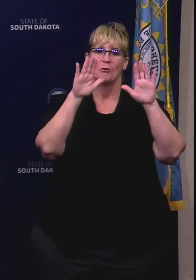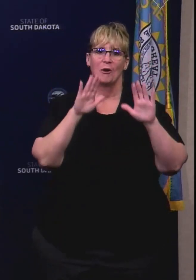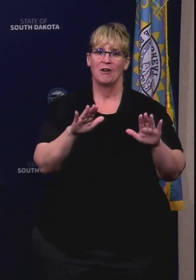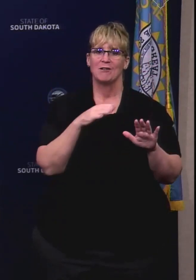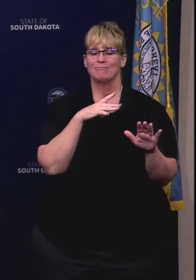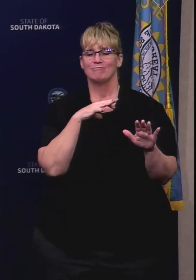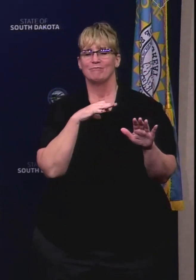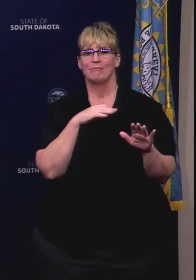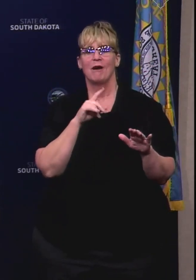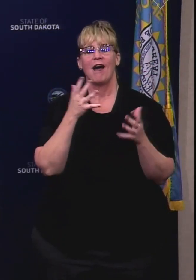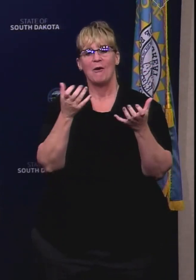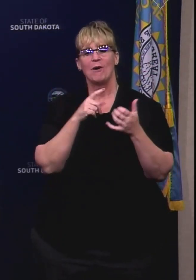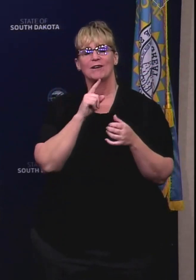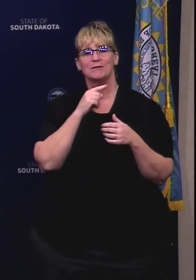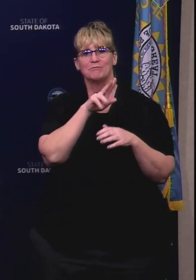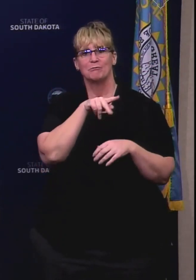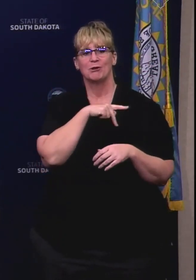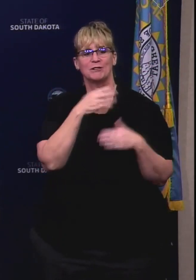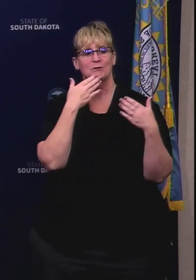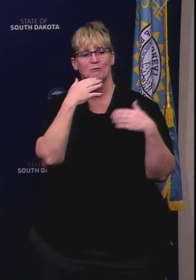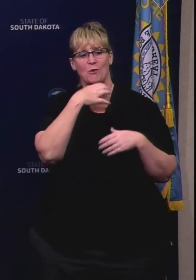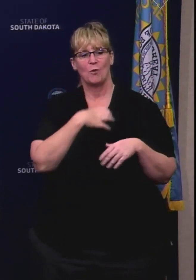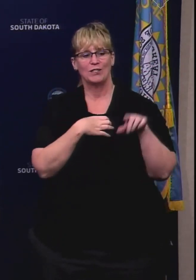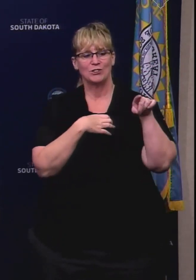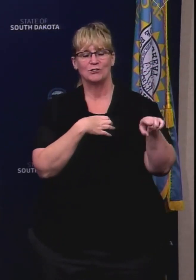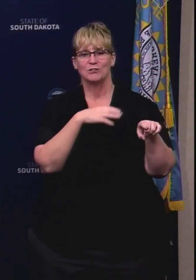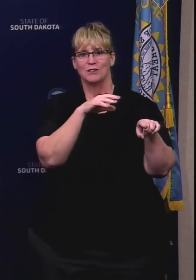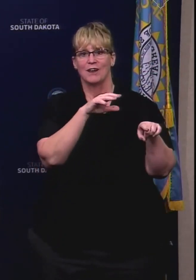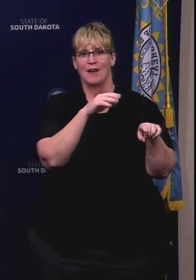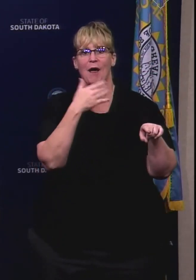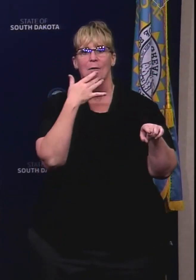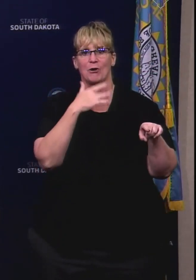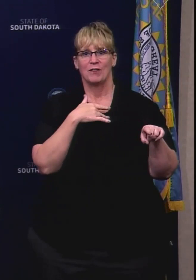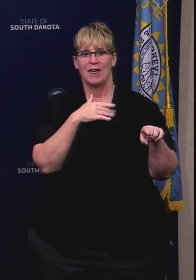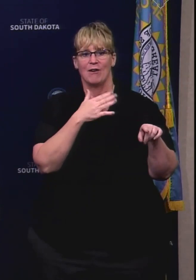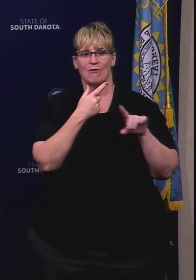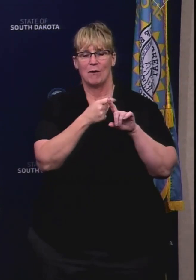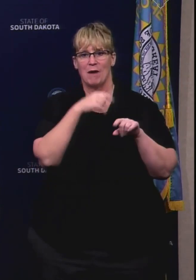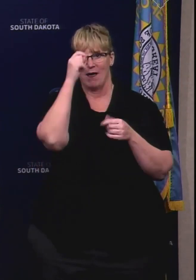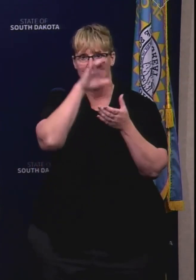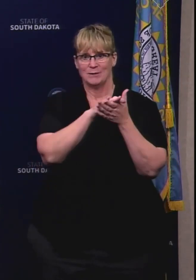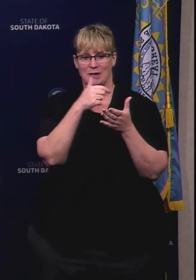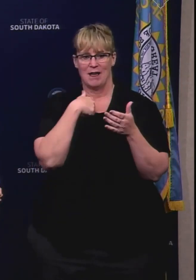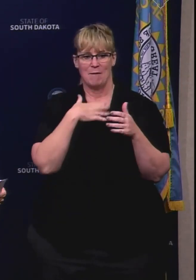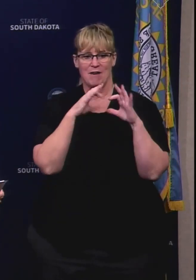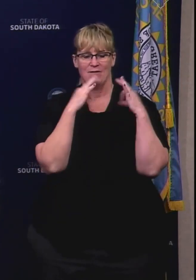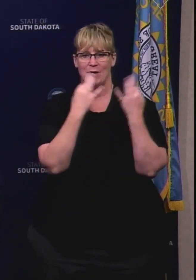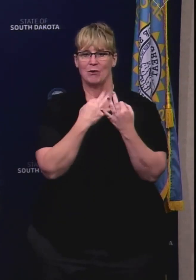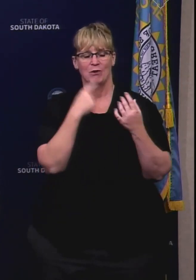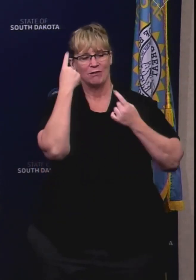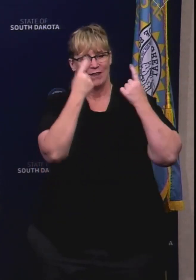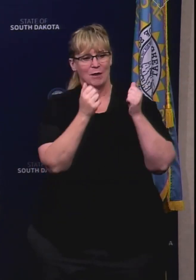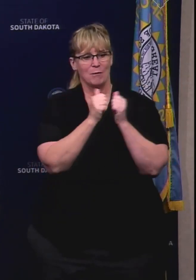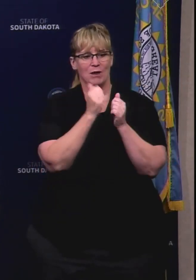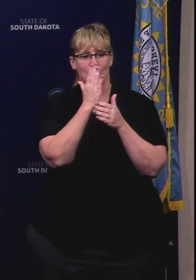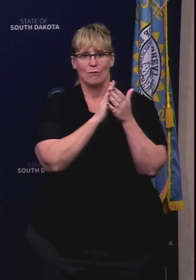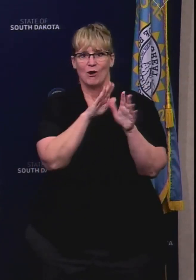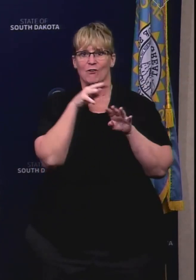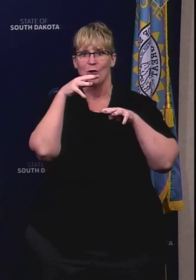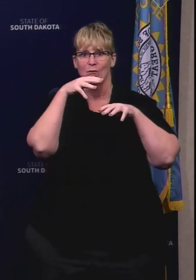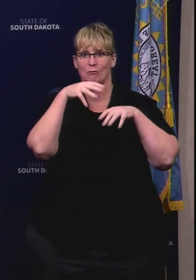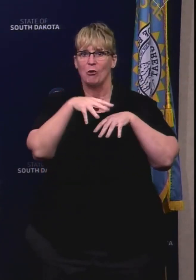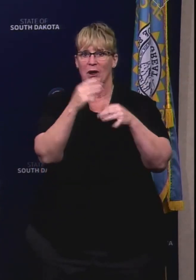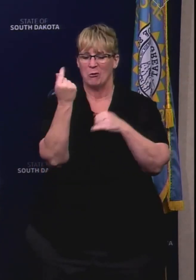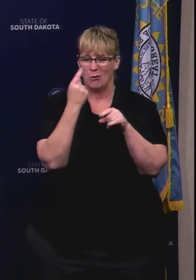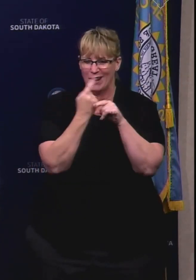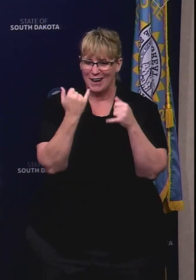I just wanted to personally wish her a happy birthday from Brian and I and our family. We are all thinking of you and wish we could be a part of your parade right